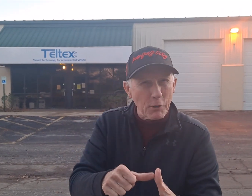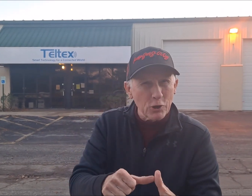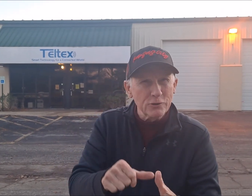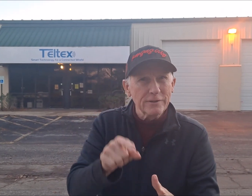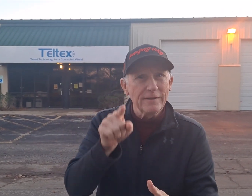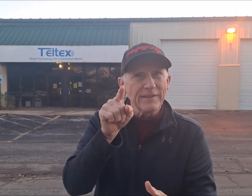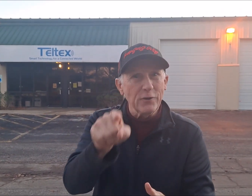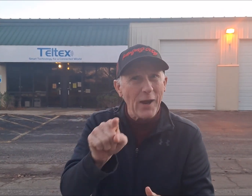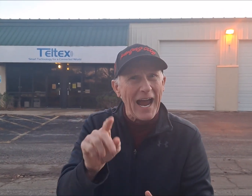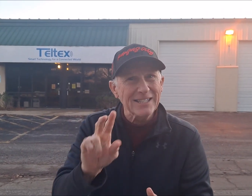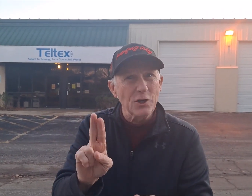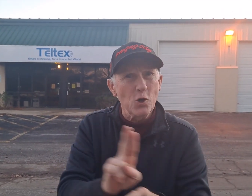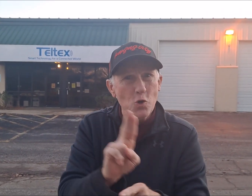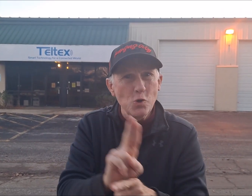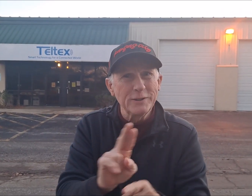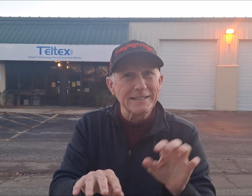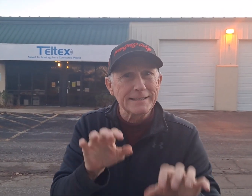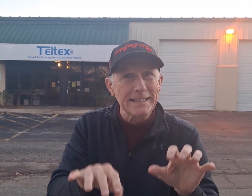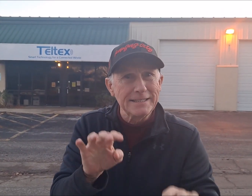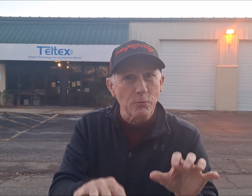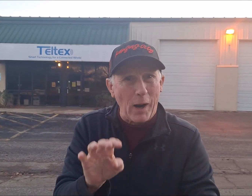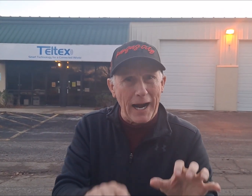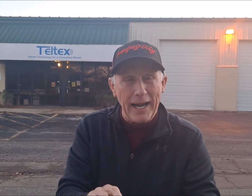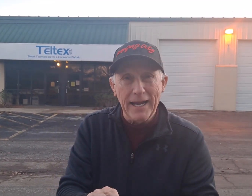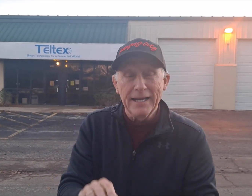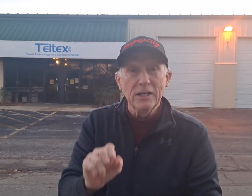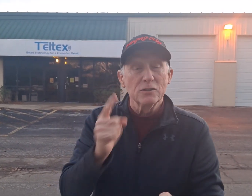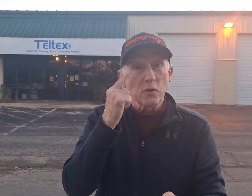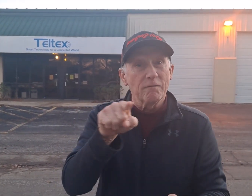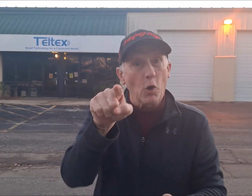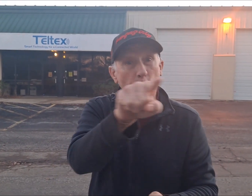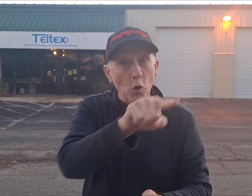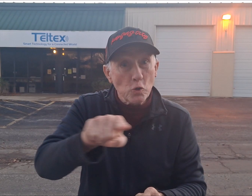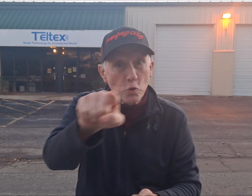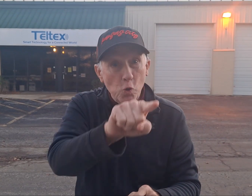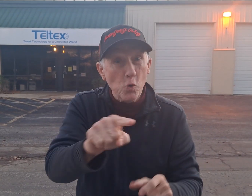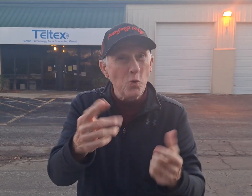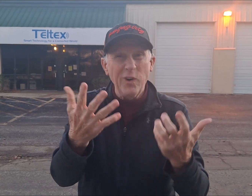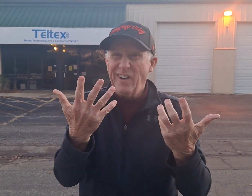remembers that you have to use TTY? So for those who